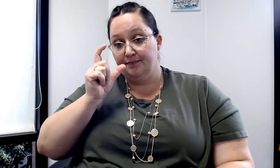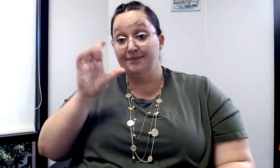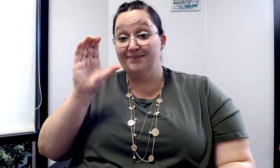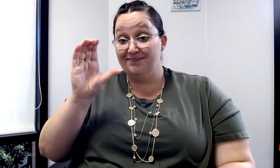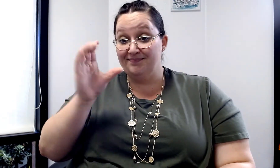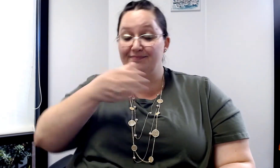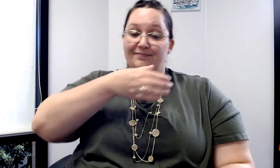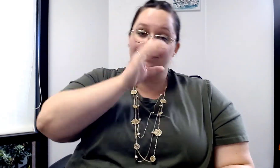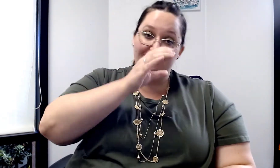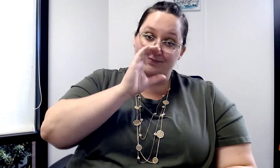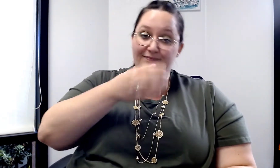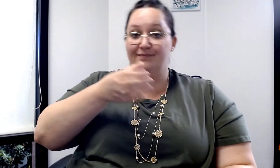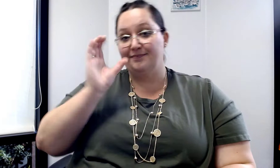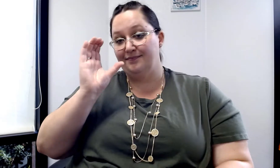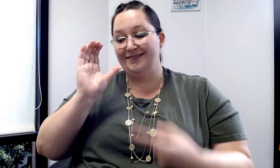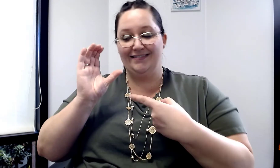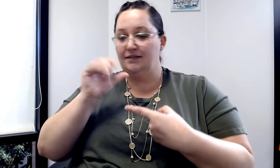noun, 1 time for the verb.